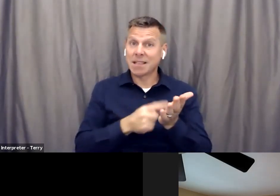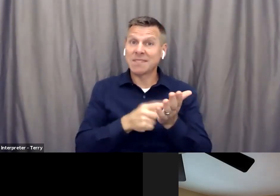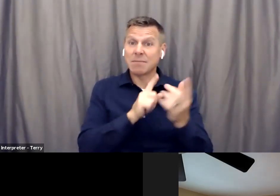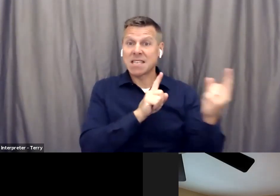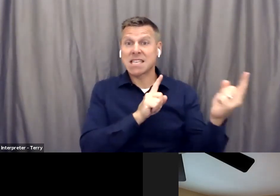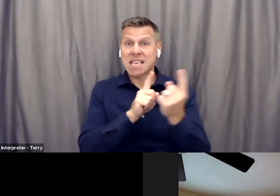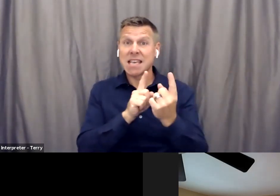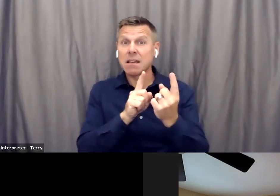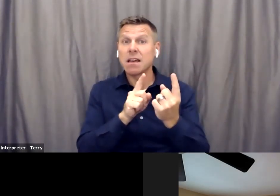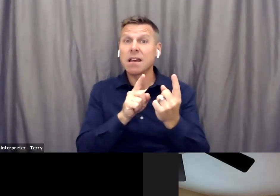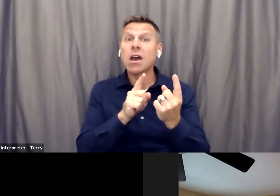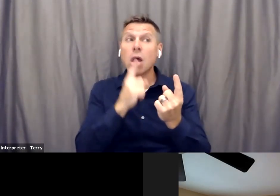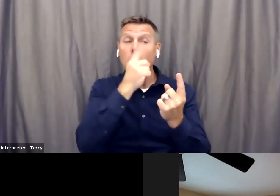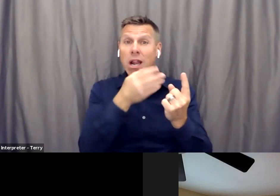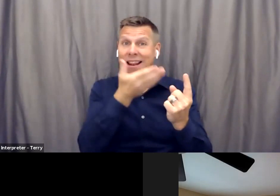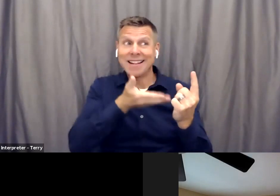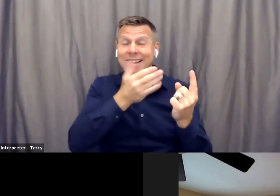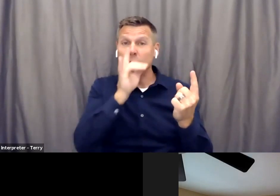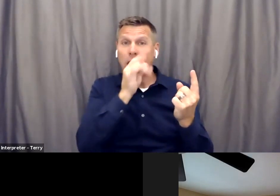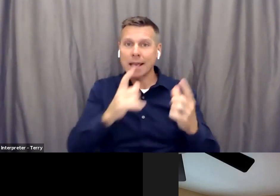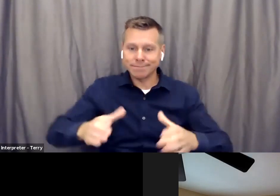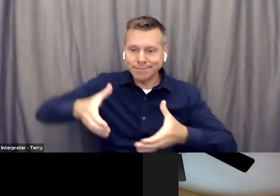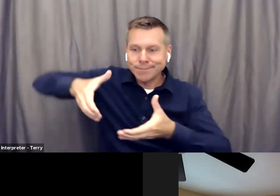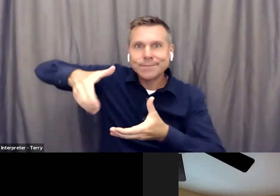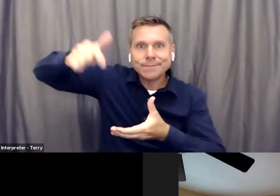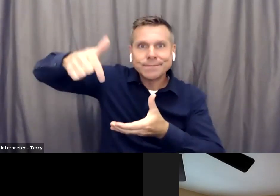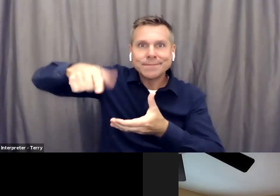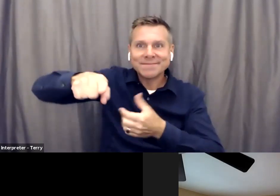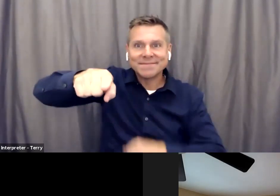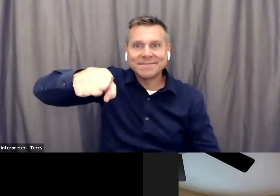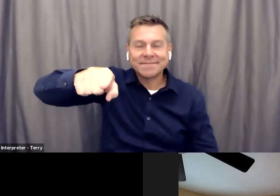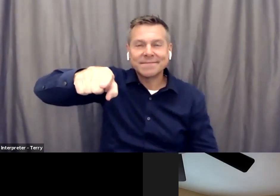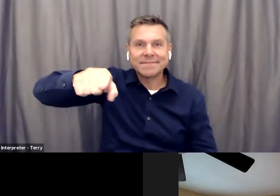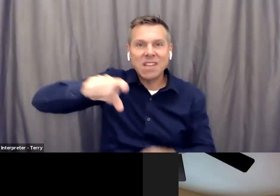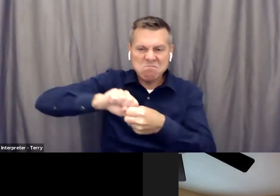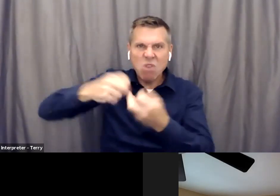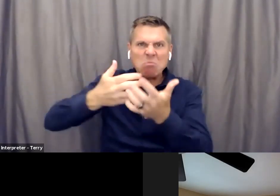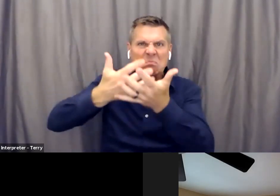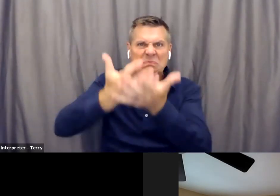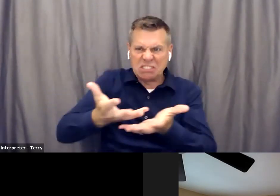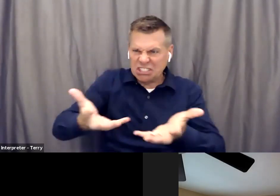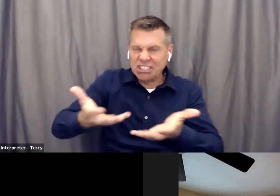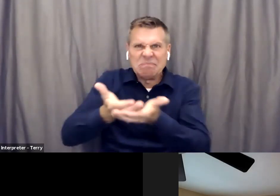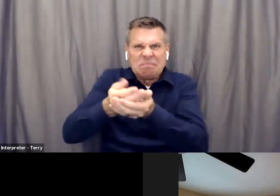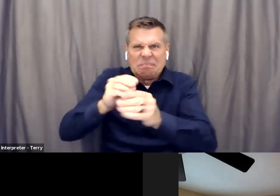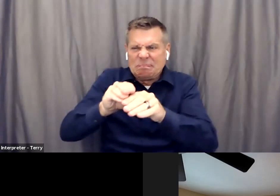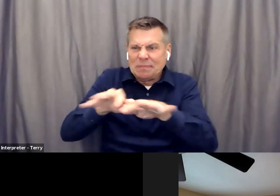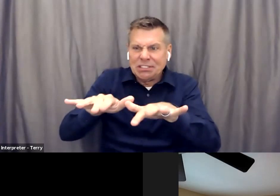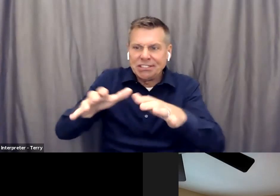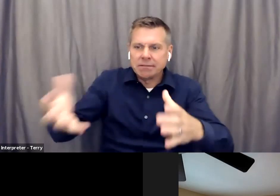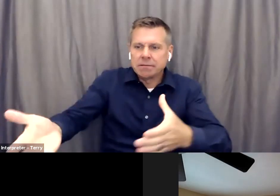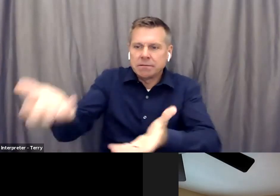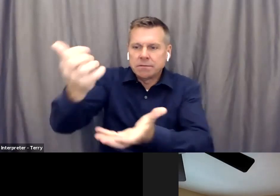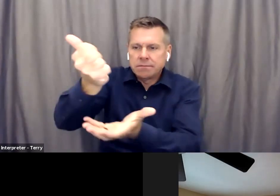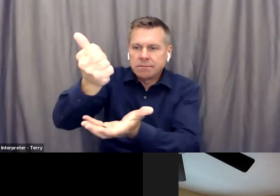this, right? Just a complete mess. Sometimes they come to us like